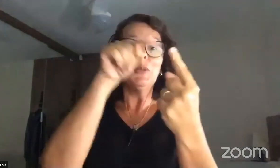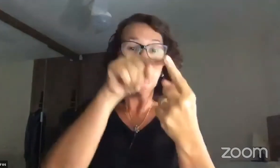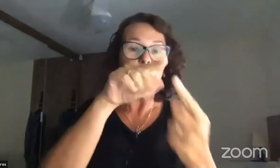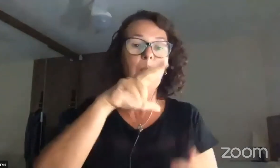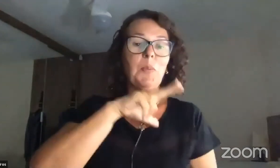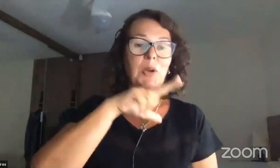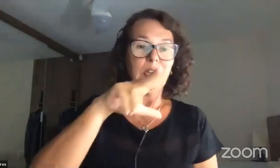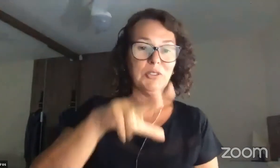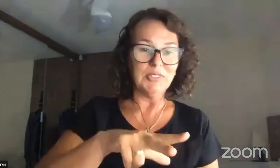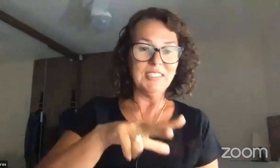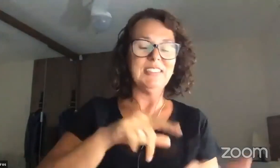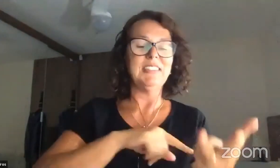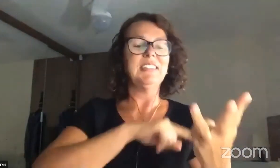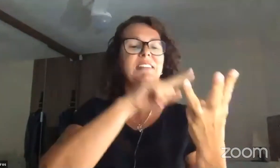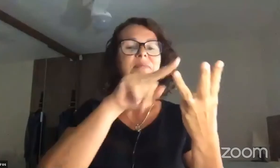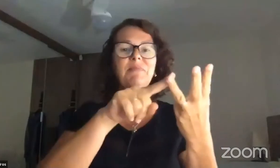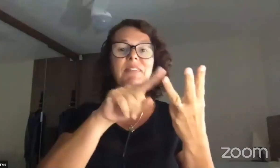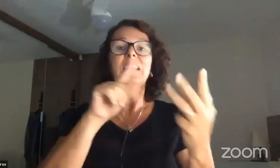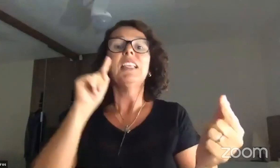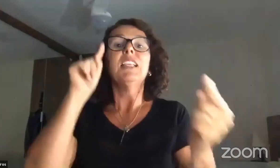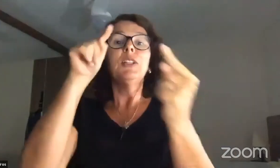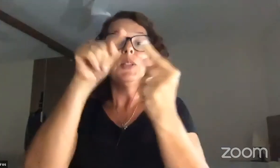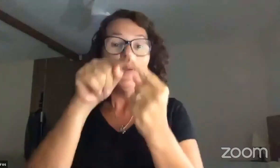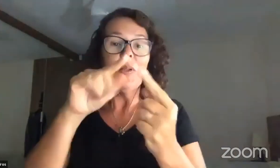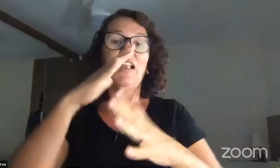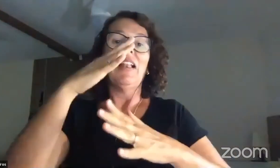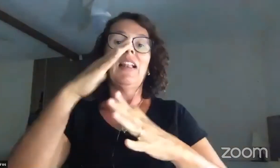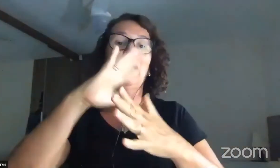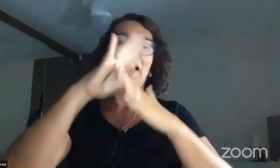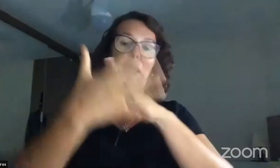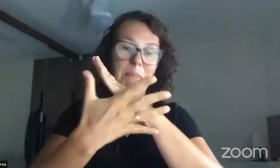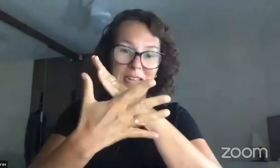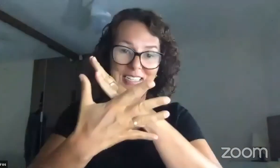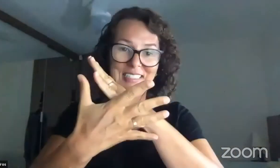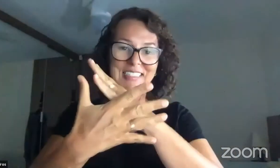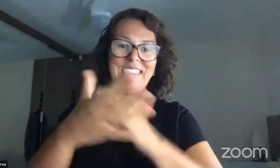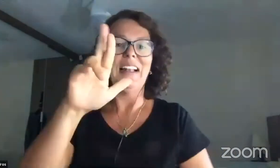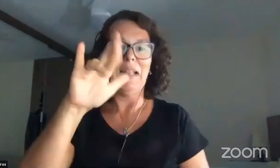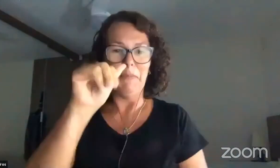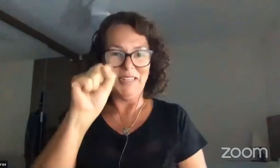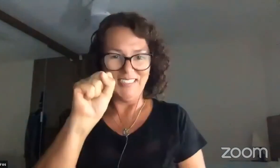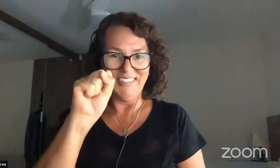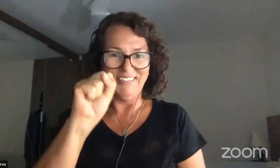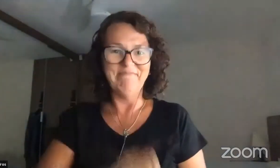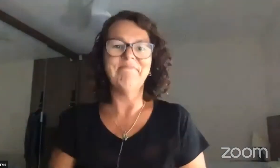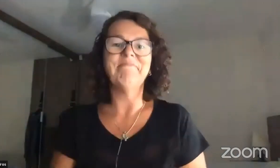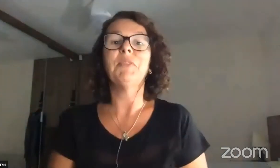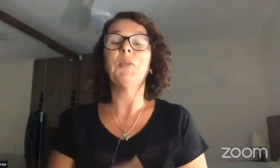going from ASL to English, going into Brazilian Portuguese, going into Libras.